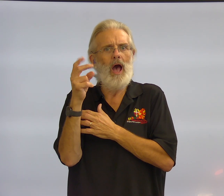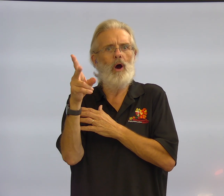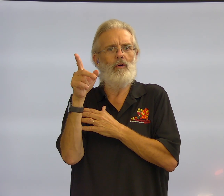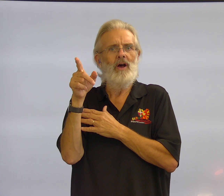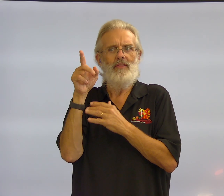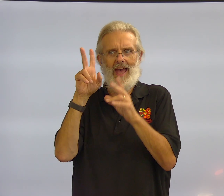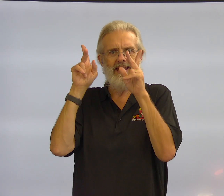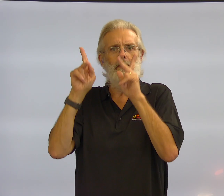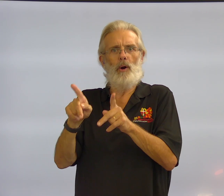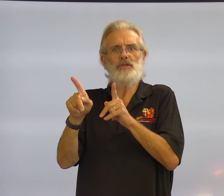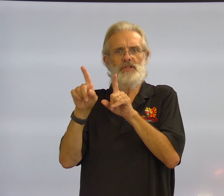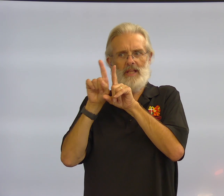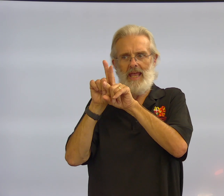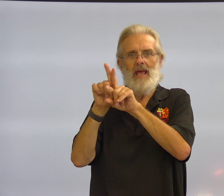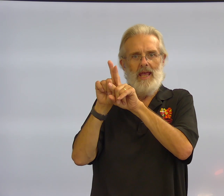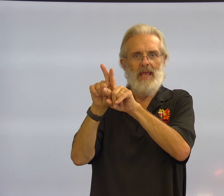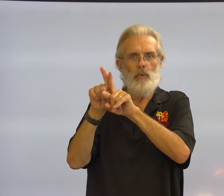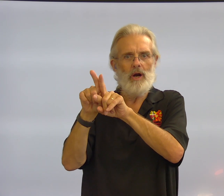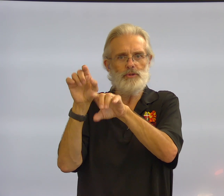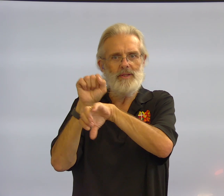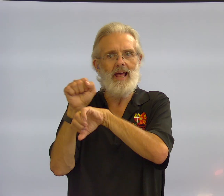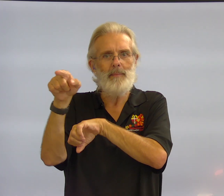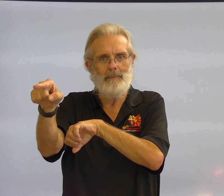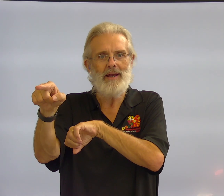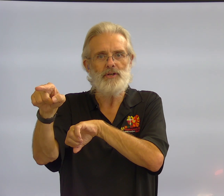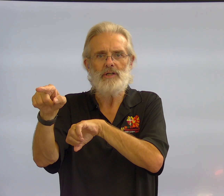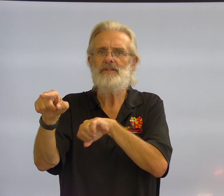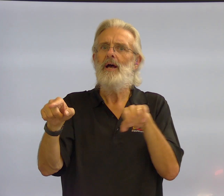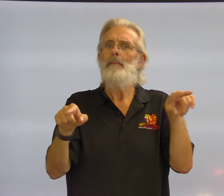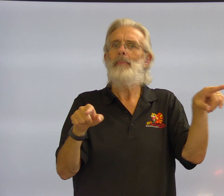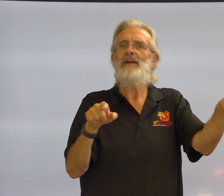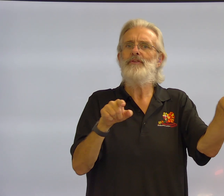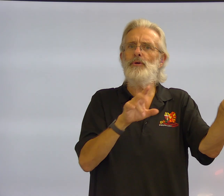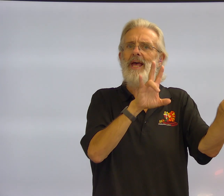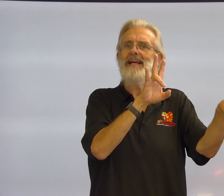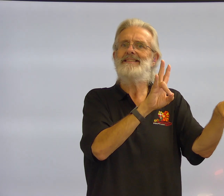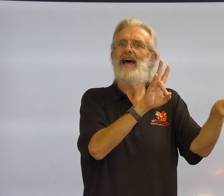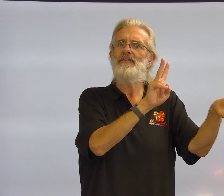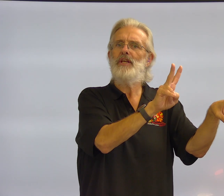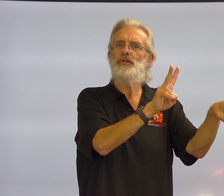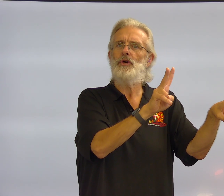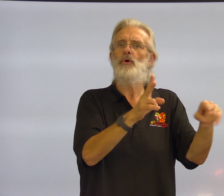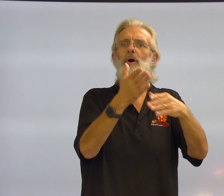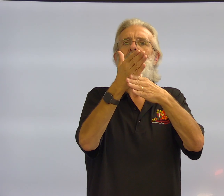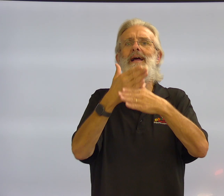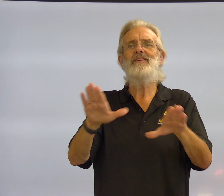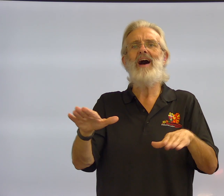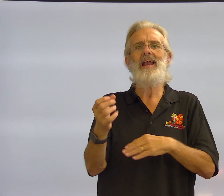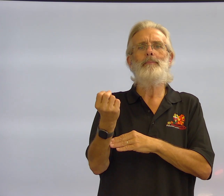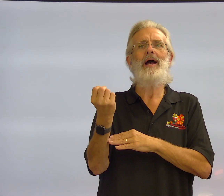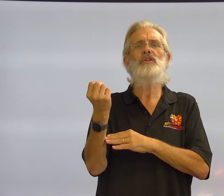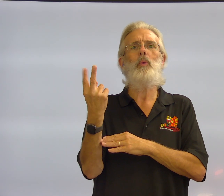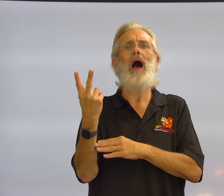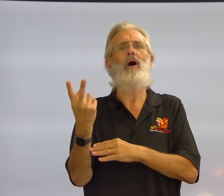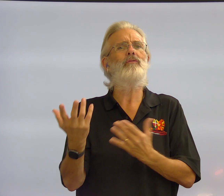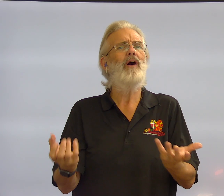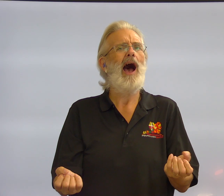12 that he personally, he works with them and mentors. But if you take 72 divided by 12, how